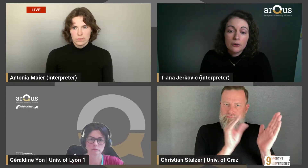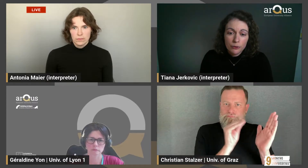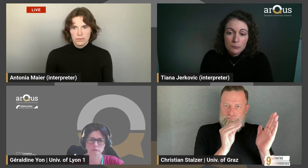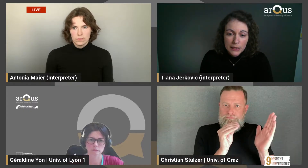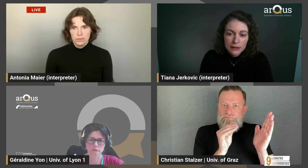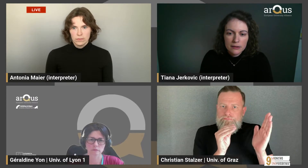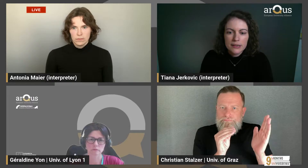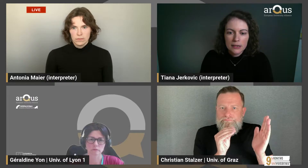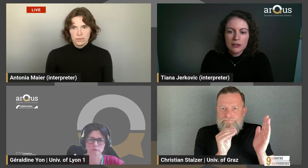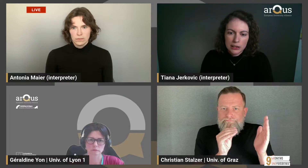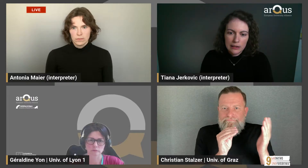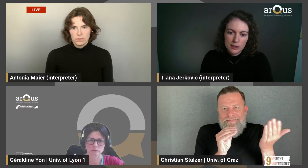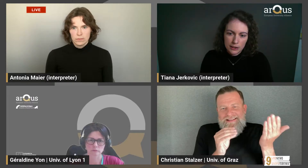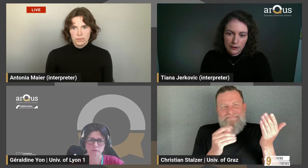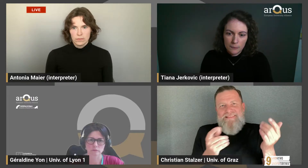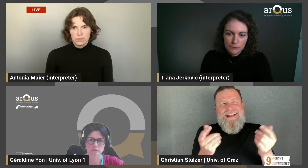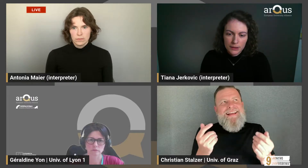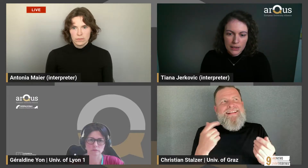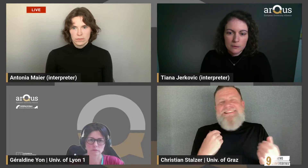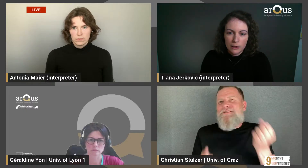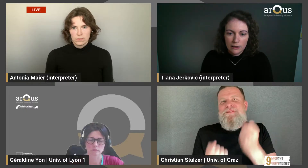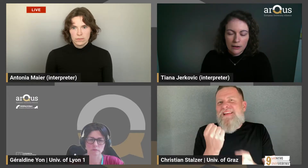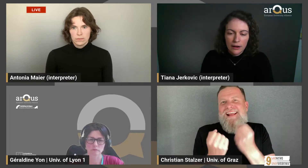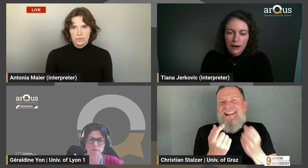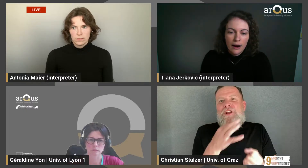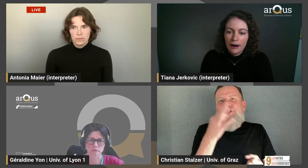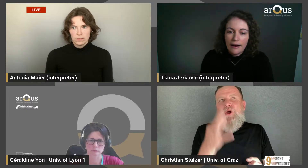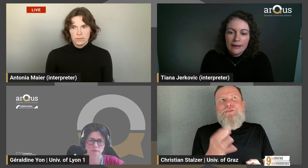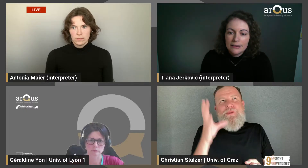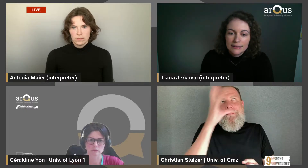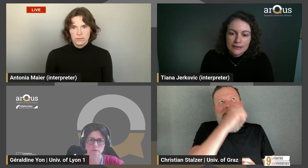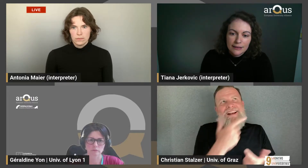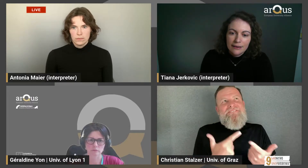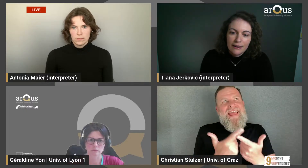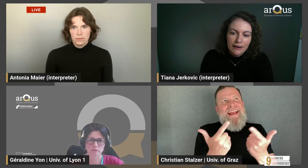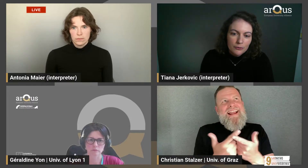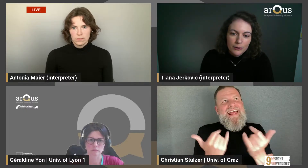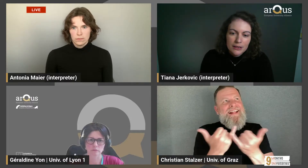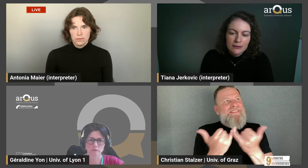So, and for me, it is still challenging as well. And